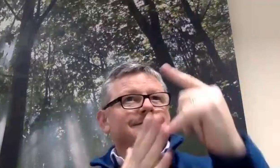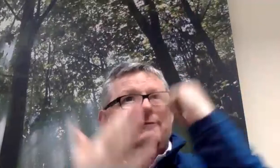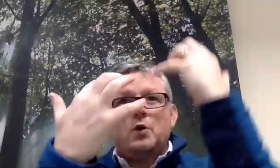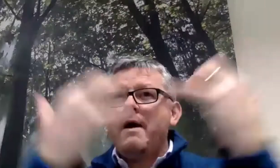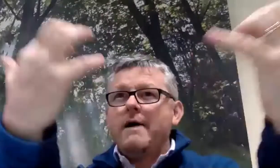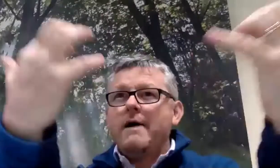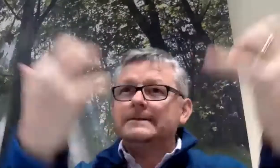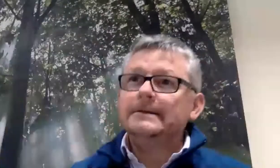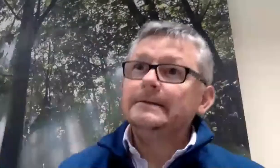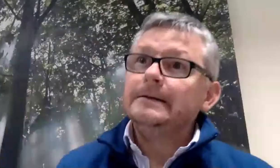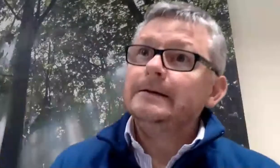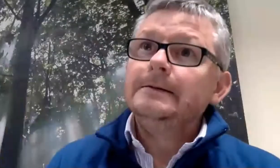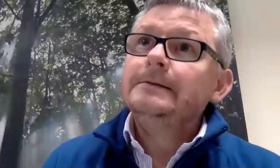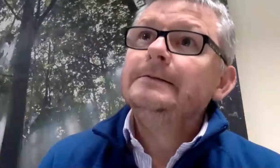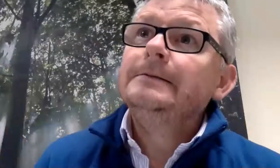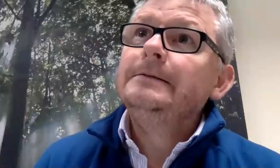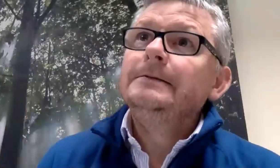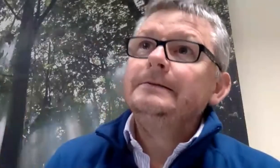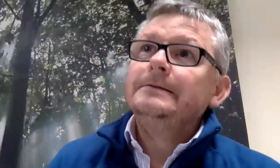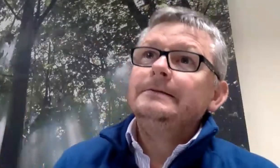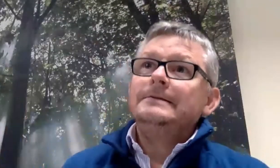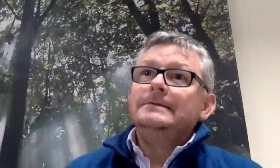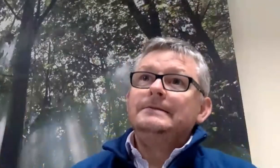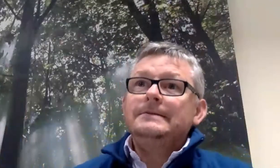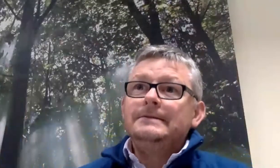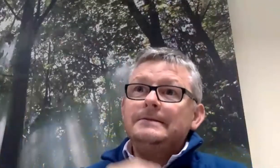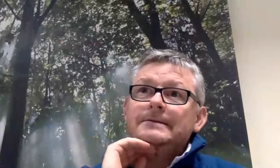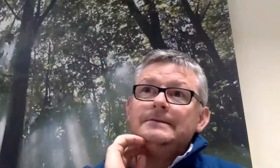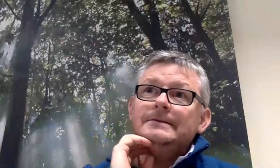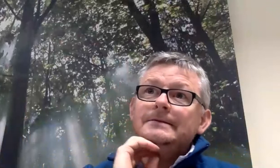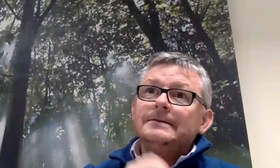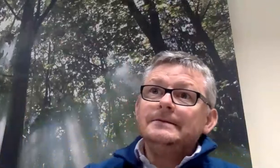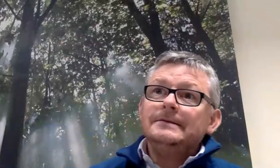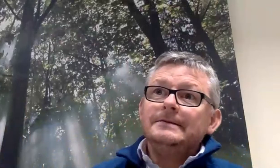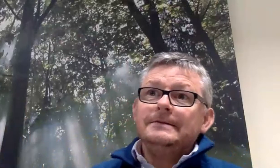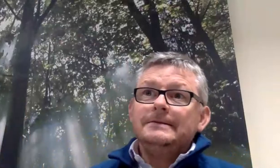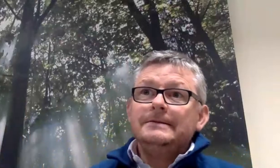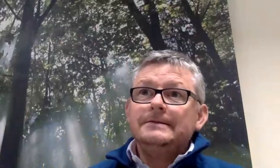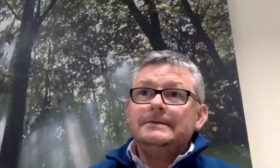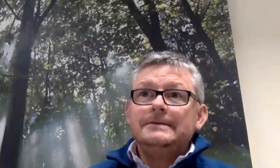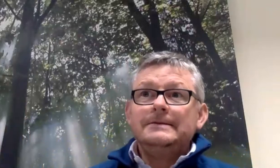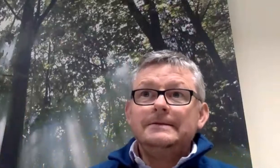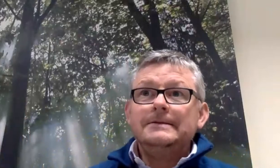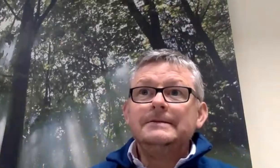to take that English text and change it into a visual language and present that in a way that provides access